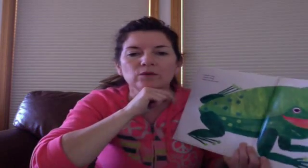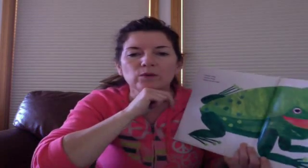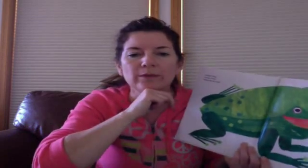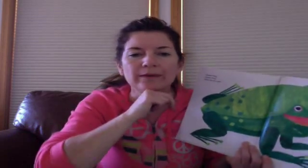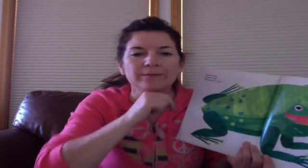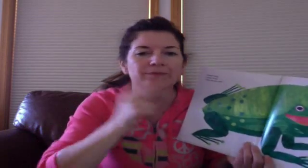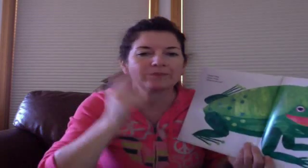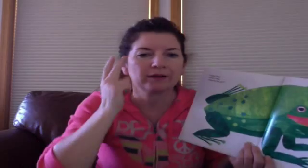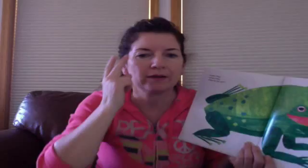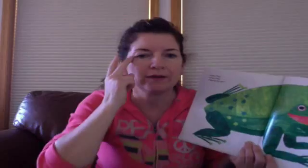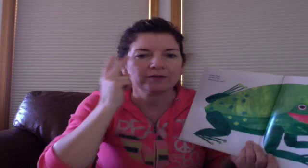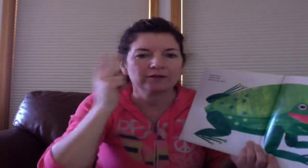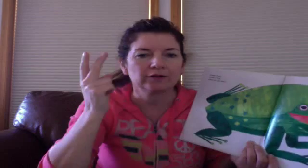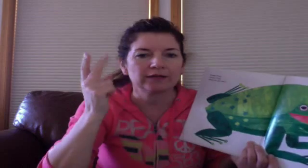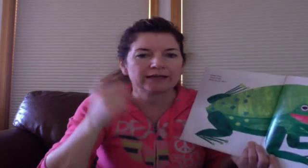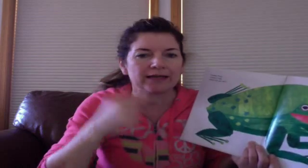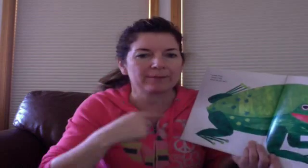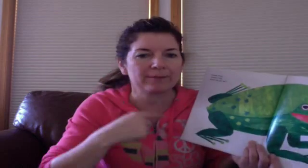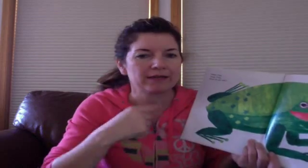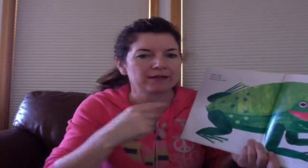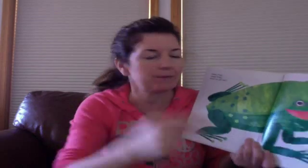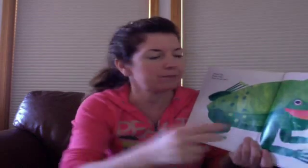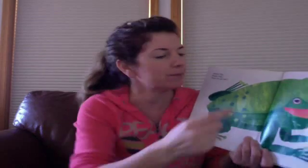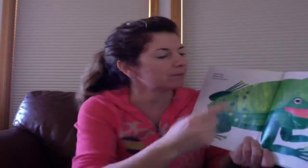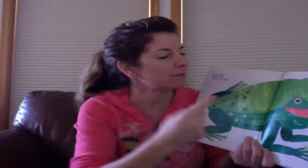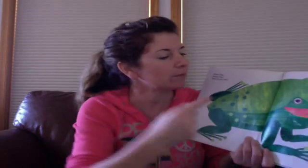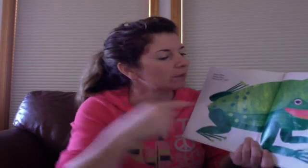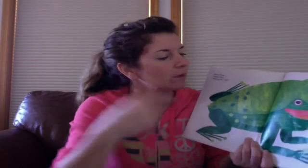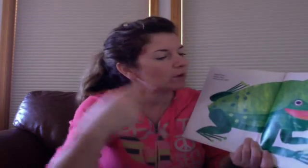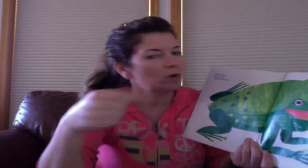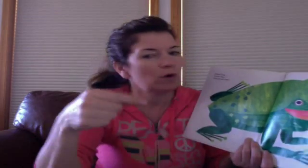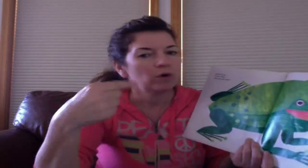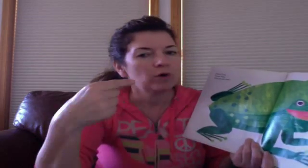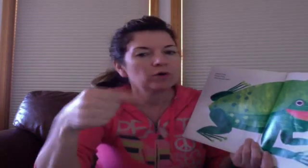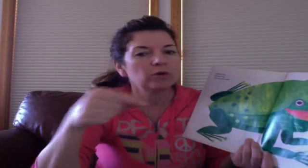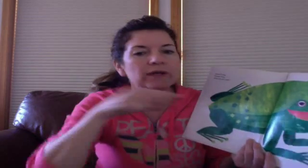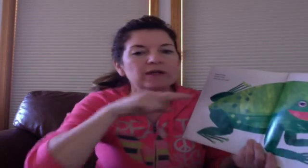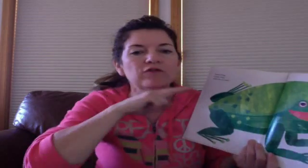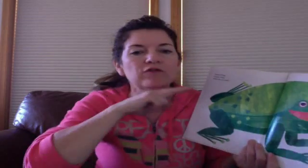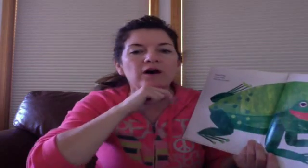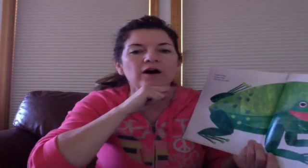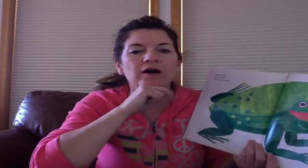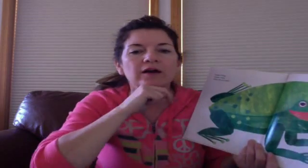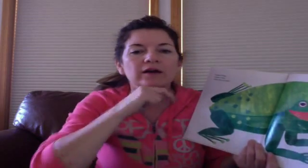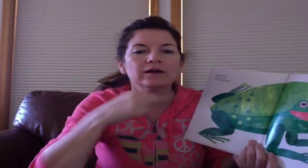ribbit, looking at me. Green frog,